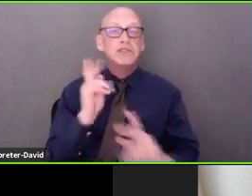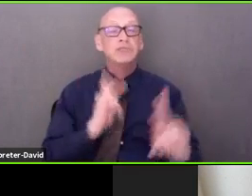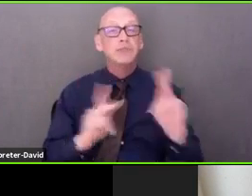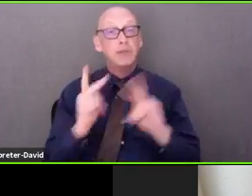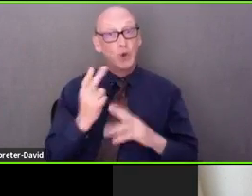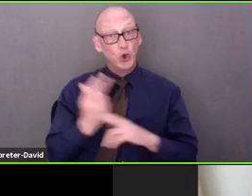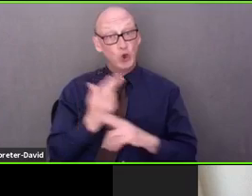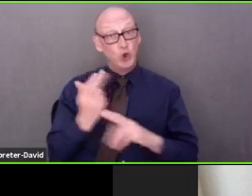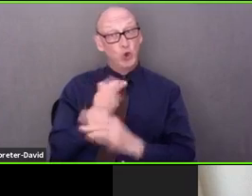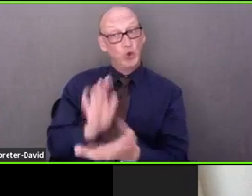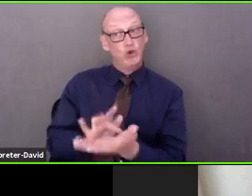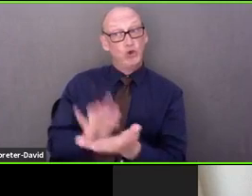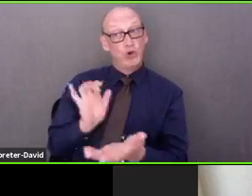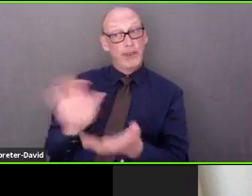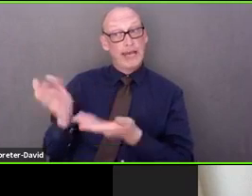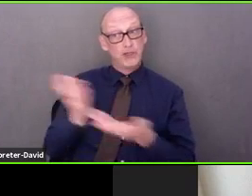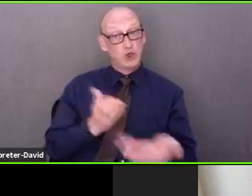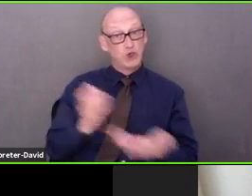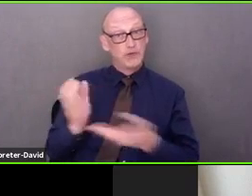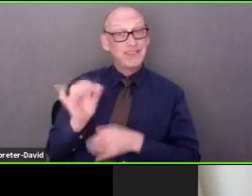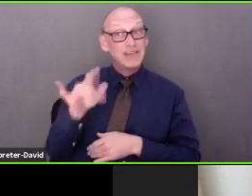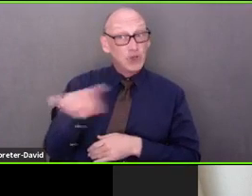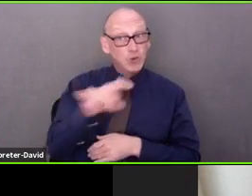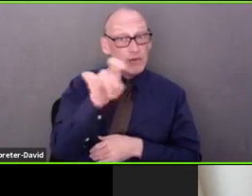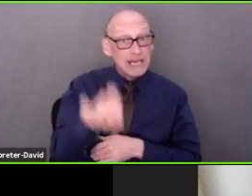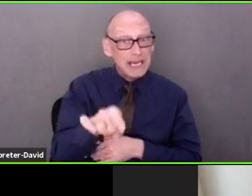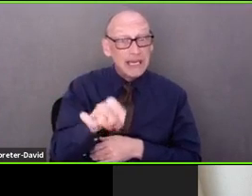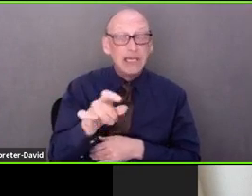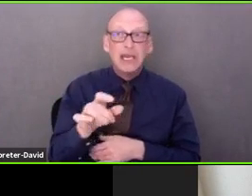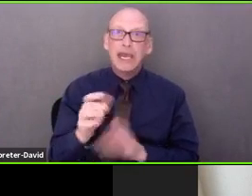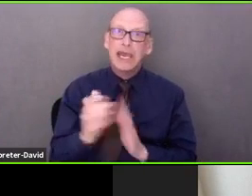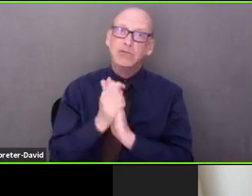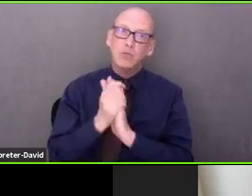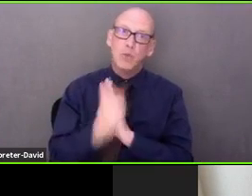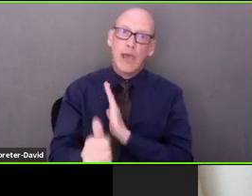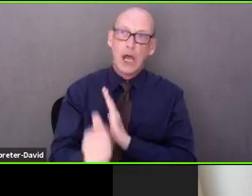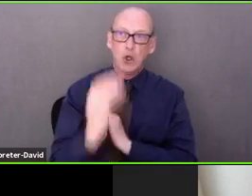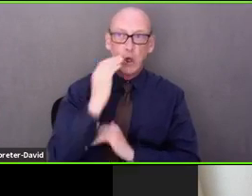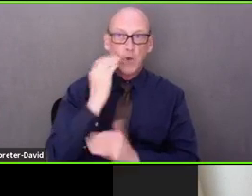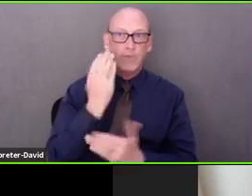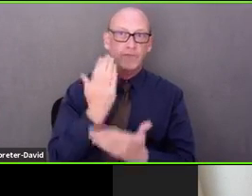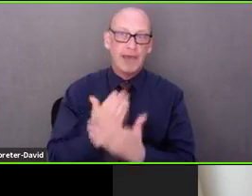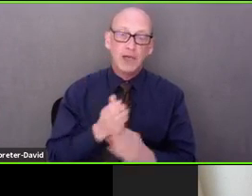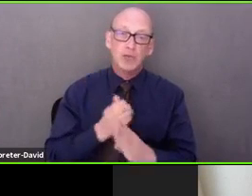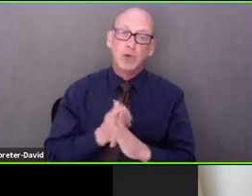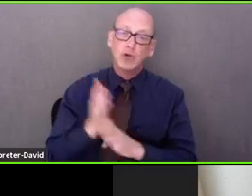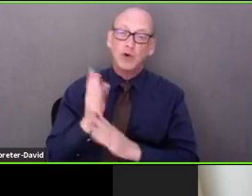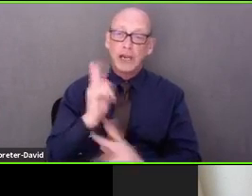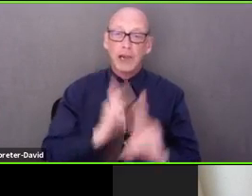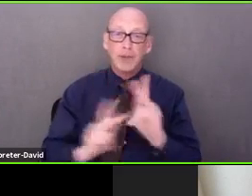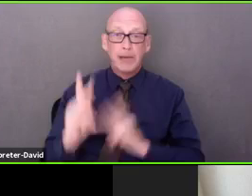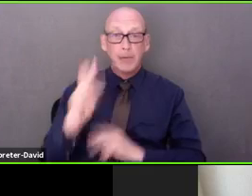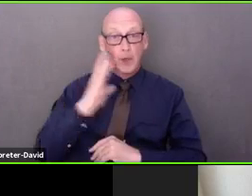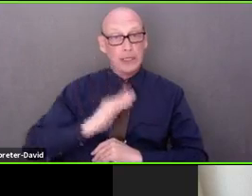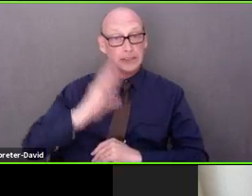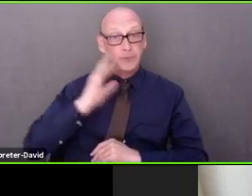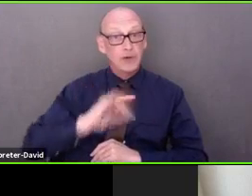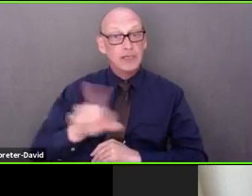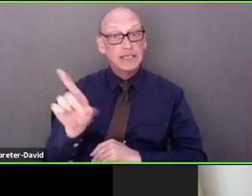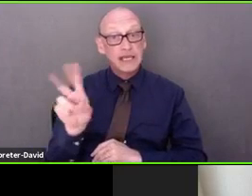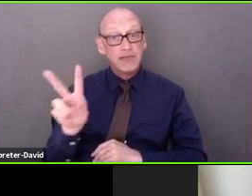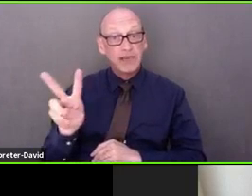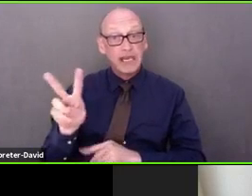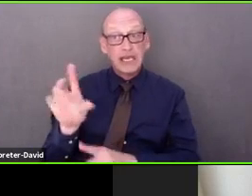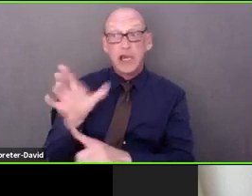utilize the service if they need it. It's a well-known fact that the majority of individuals that experience domestic violence are women,